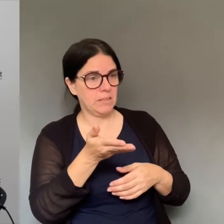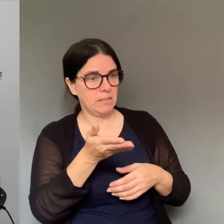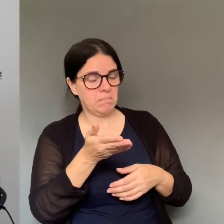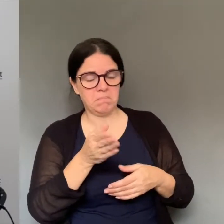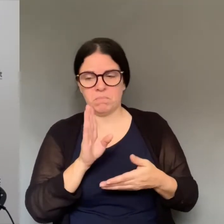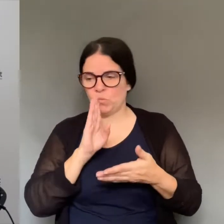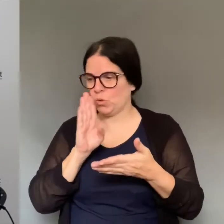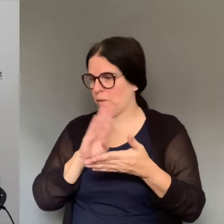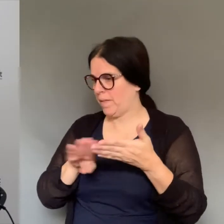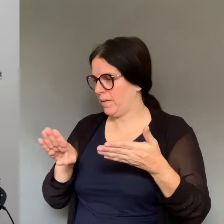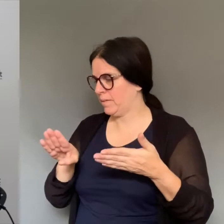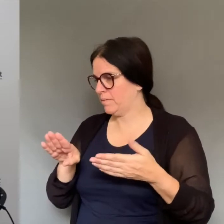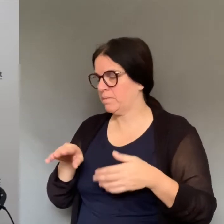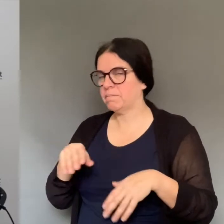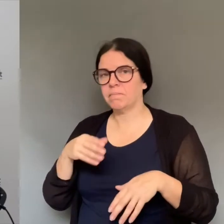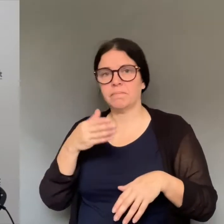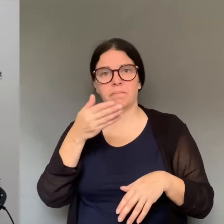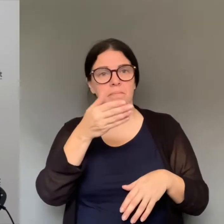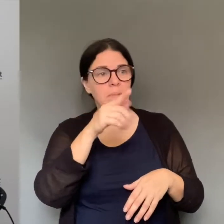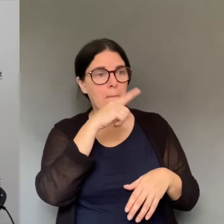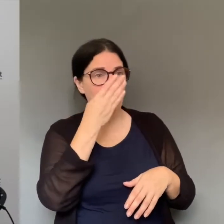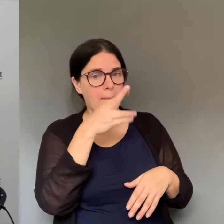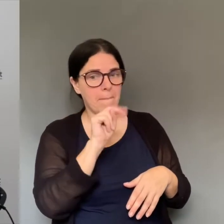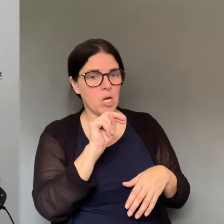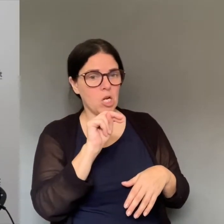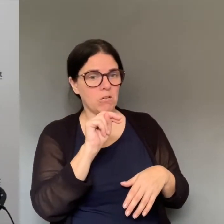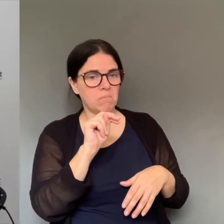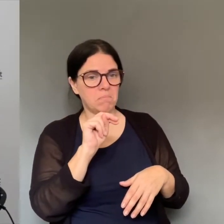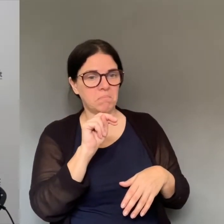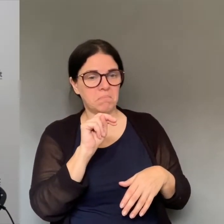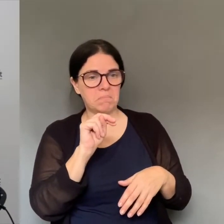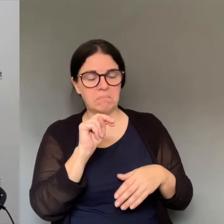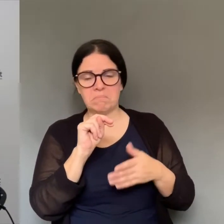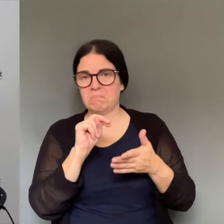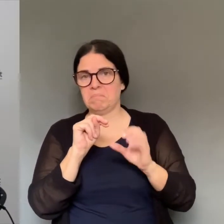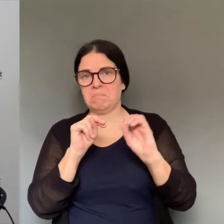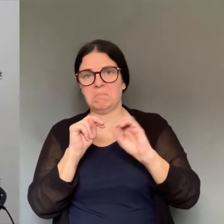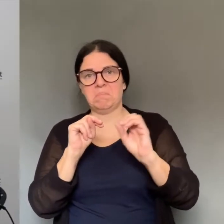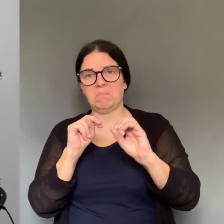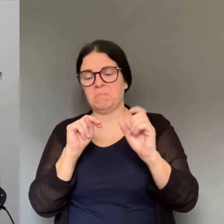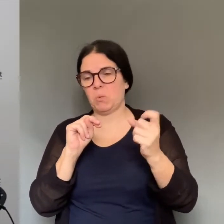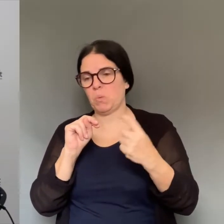No, thank you. CBC? No, thanks. Blackbird?